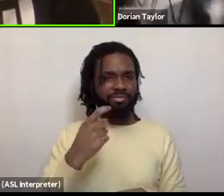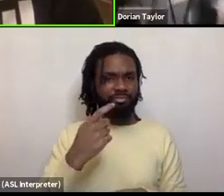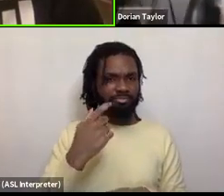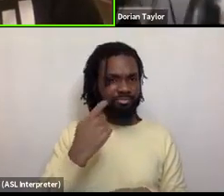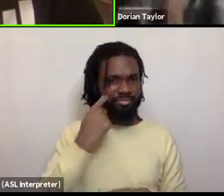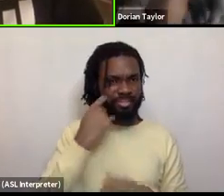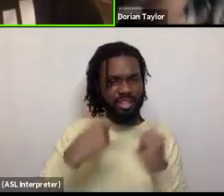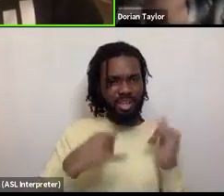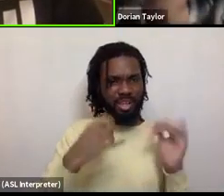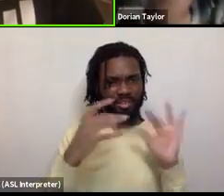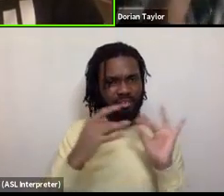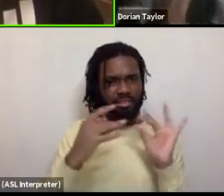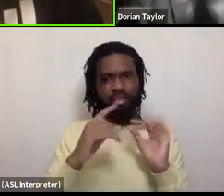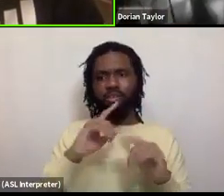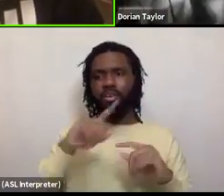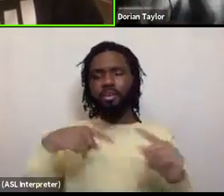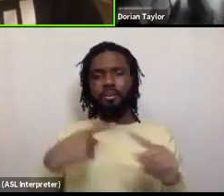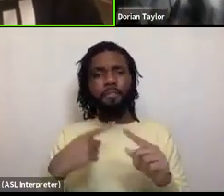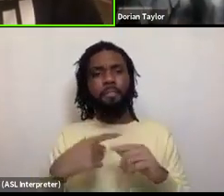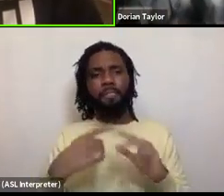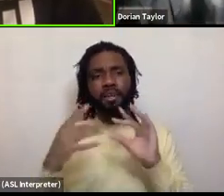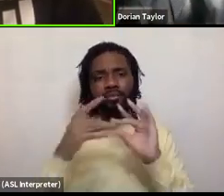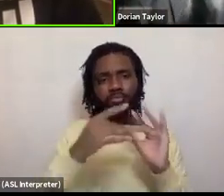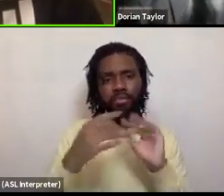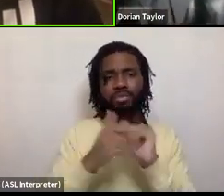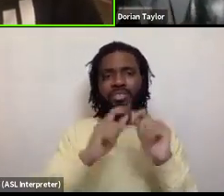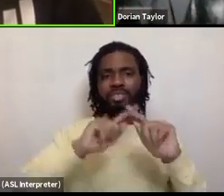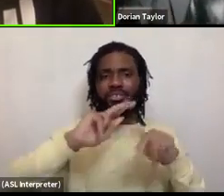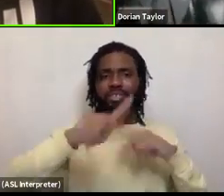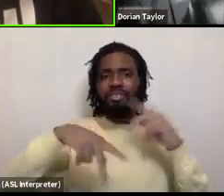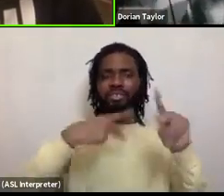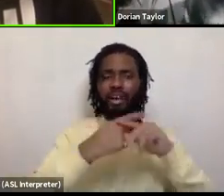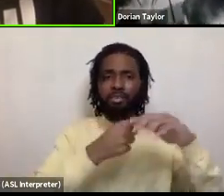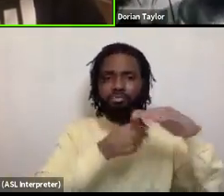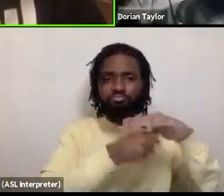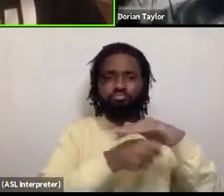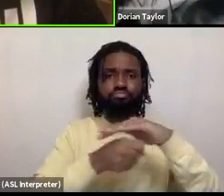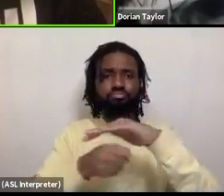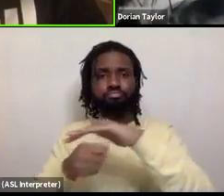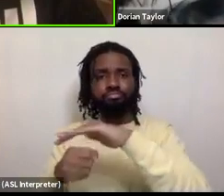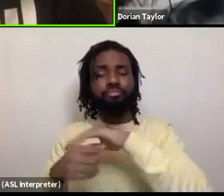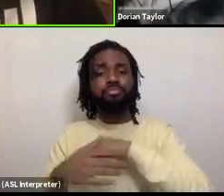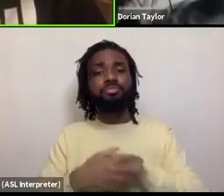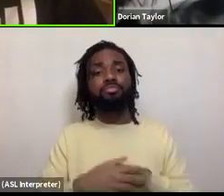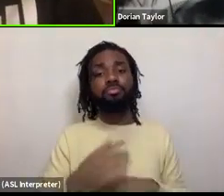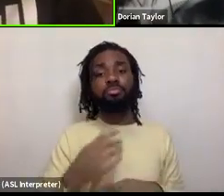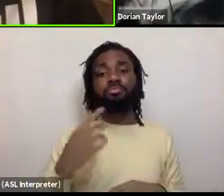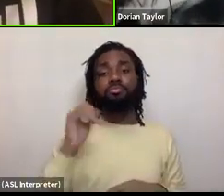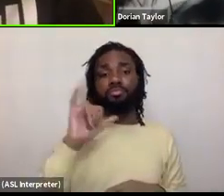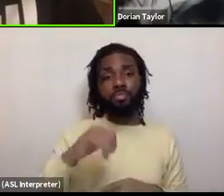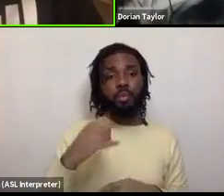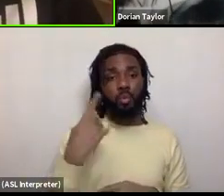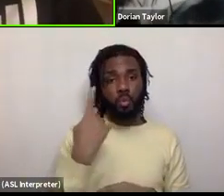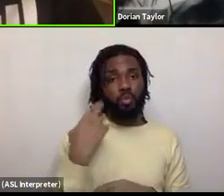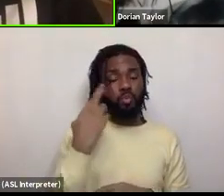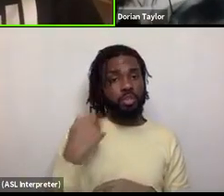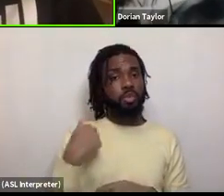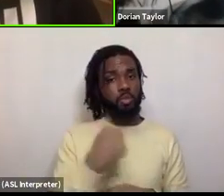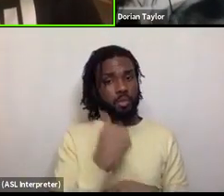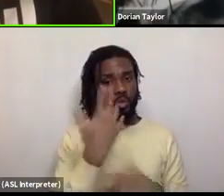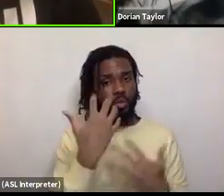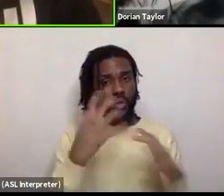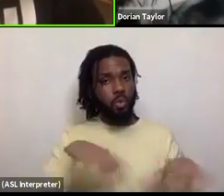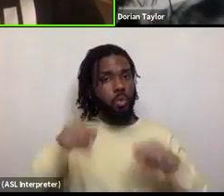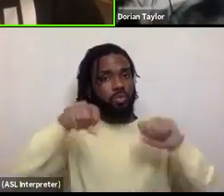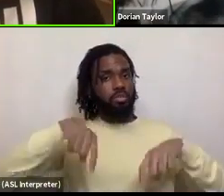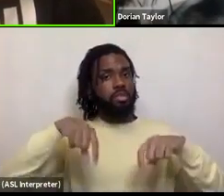connections between different forms of incarceration is one of the reasons that we wanted to host this tonight.